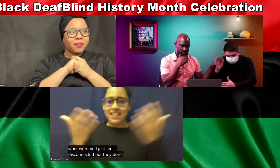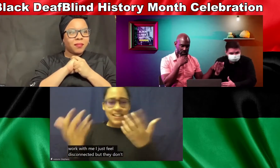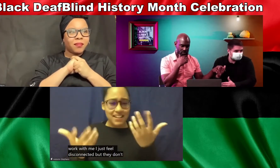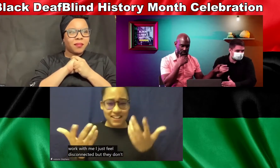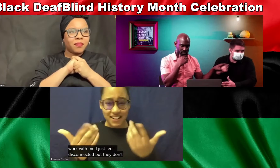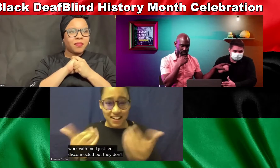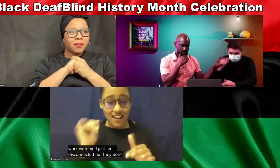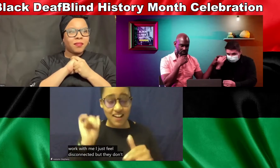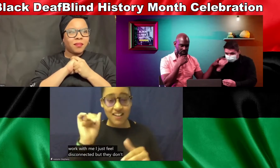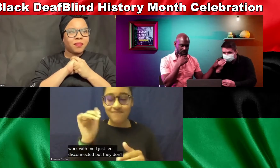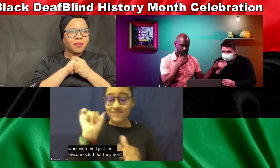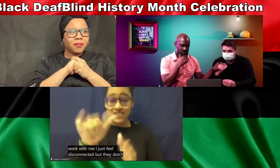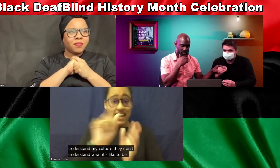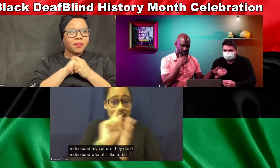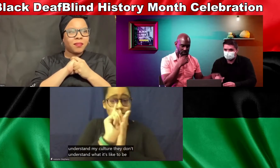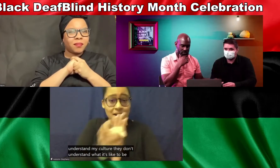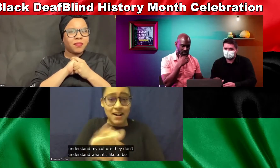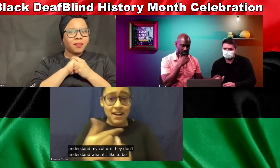be Black.